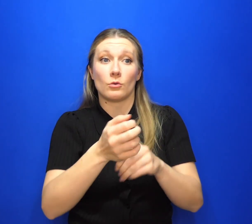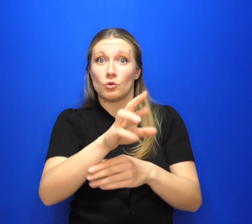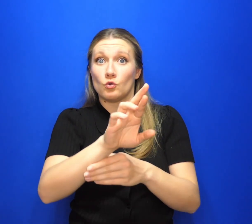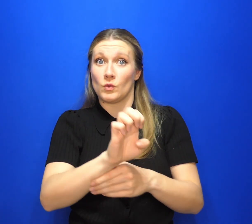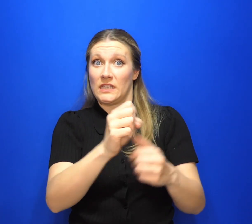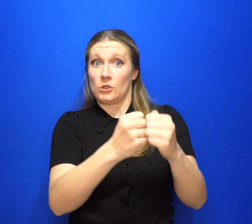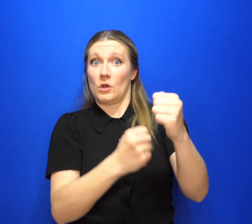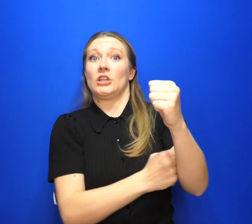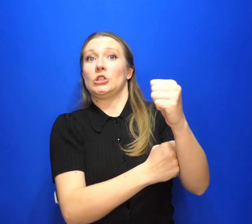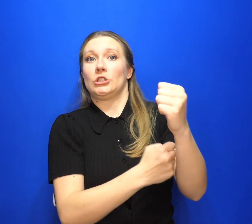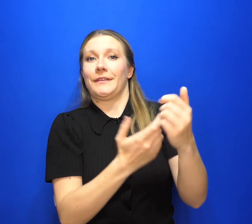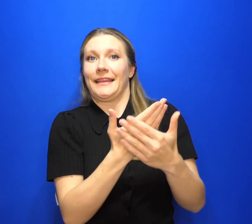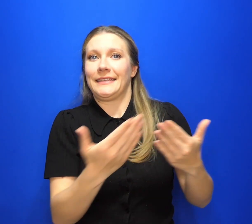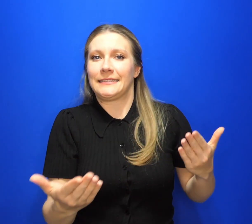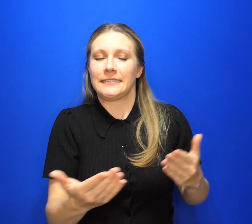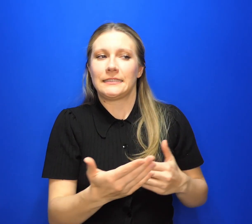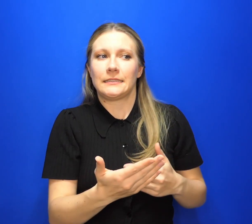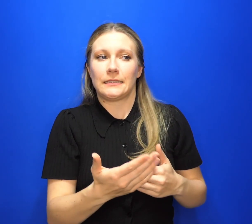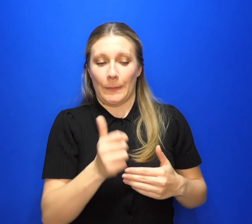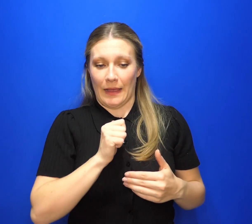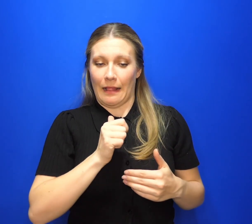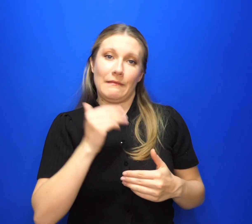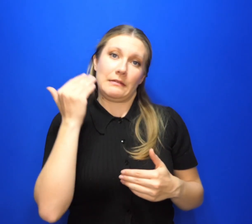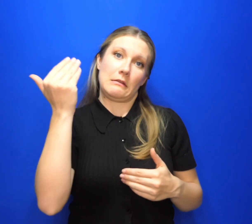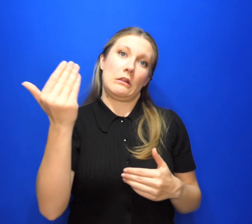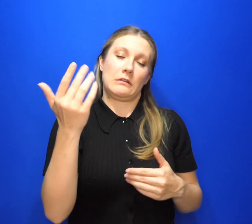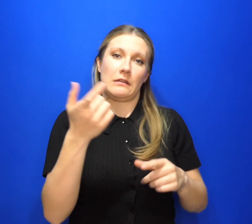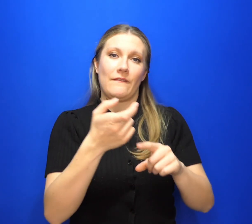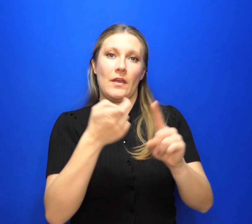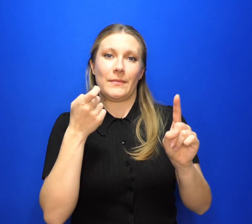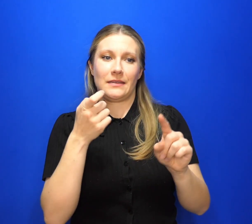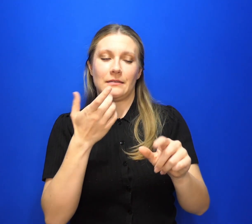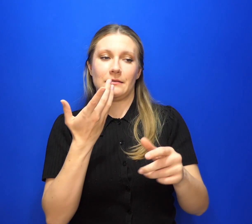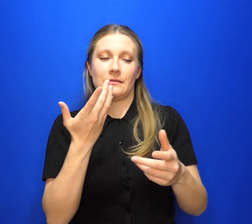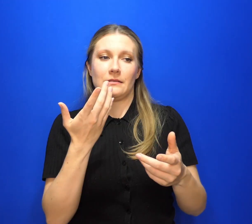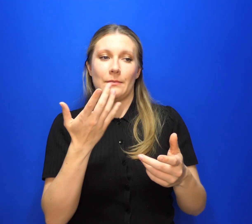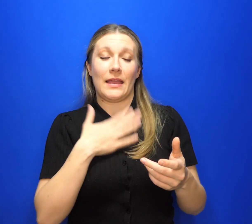as you said, from a touch point, I did not have